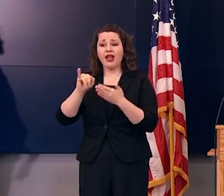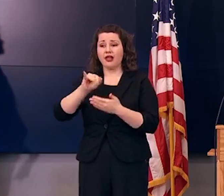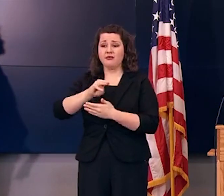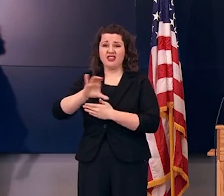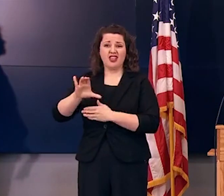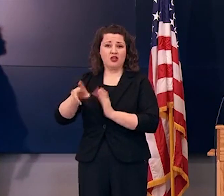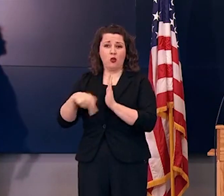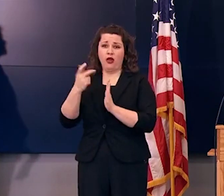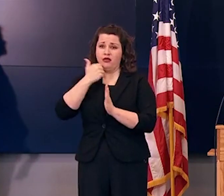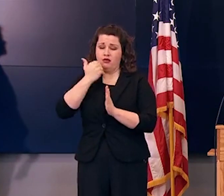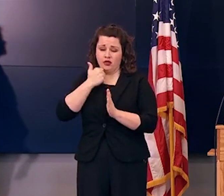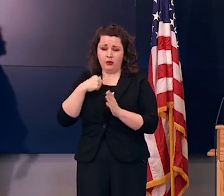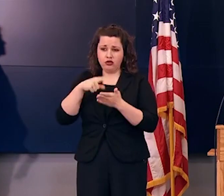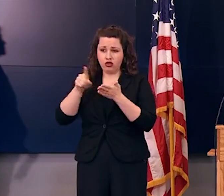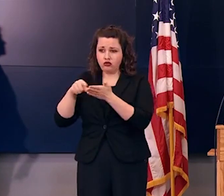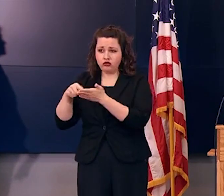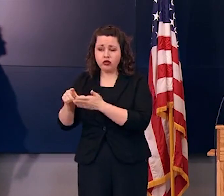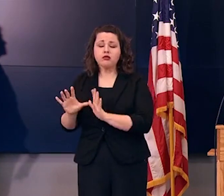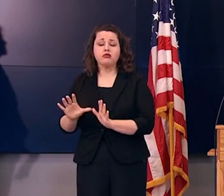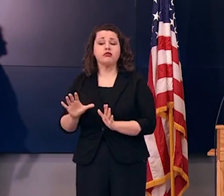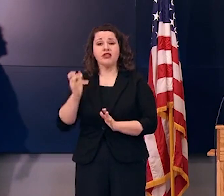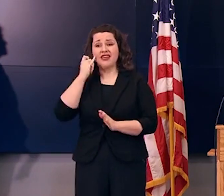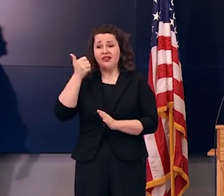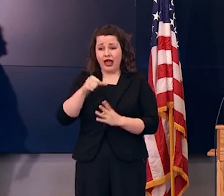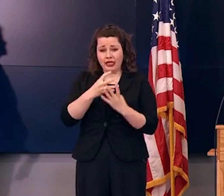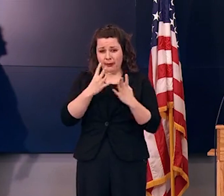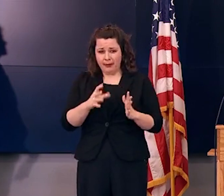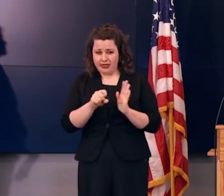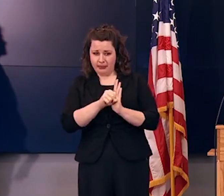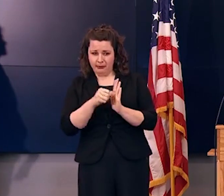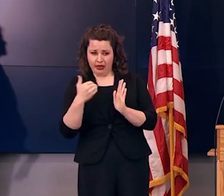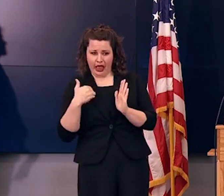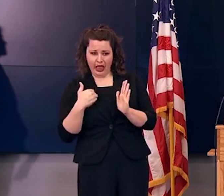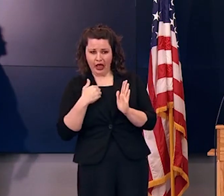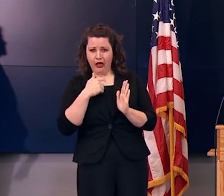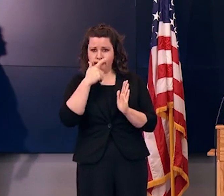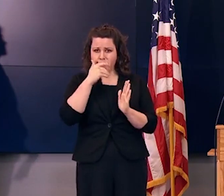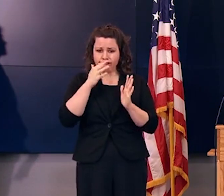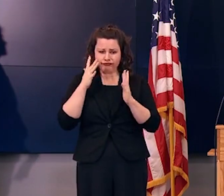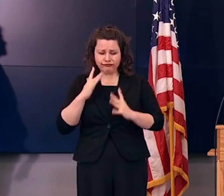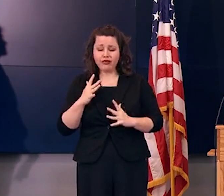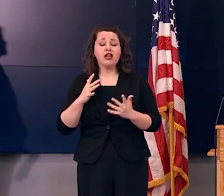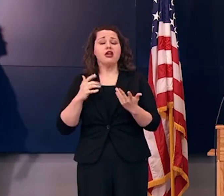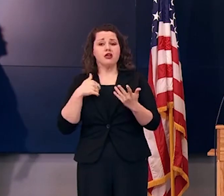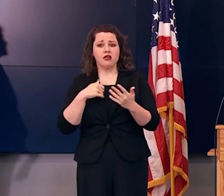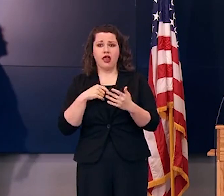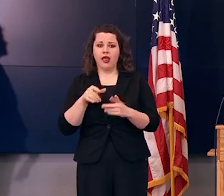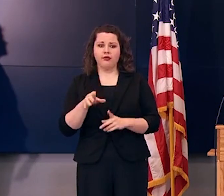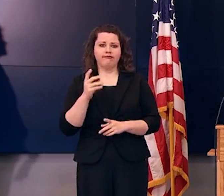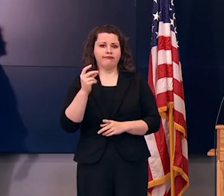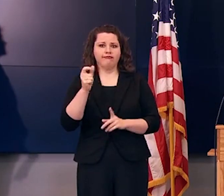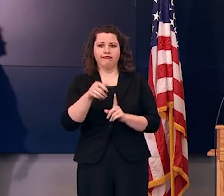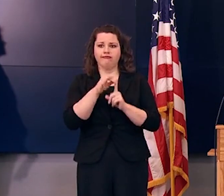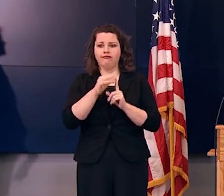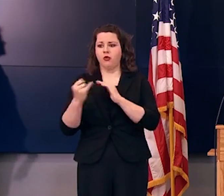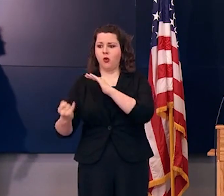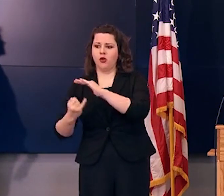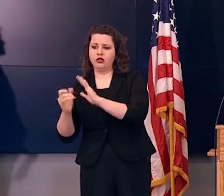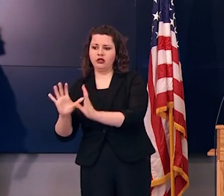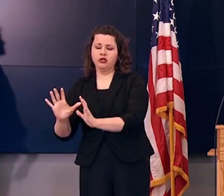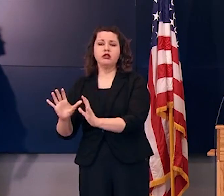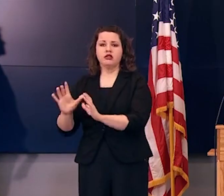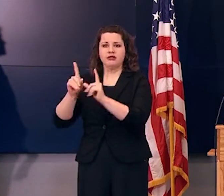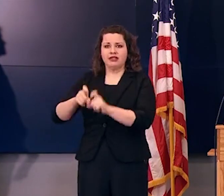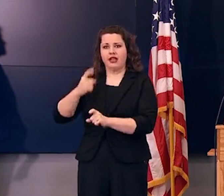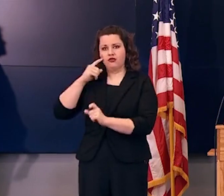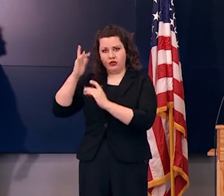least twice per day. If any inmate is displaying symptoms, they are immediately placed in special quarantine and testing for the illness will